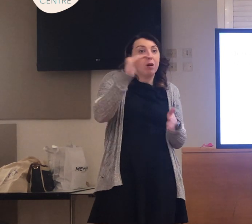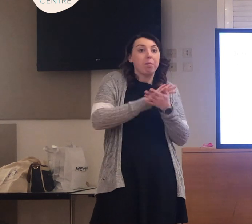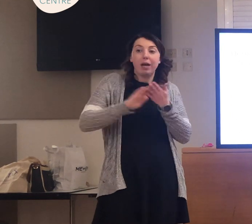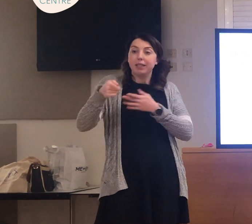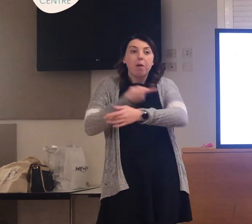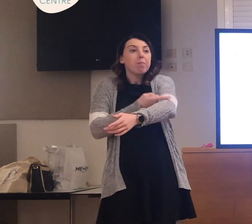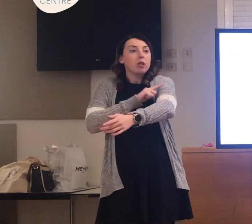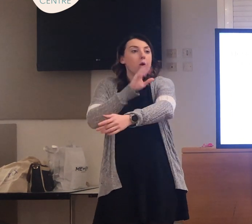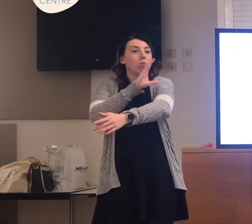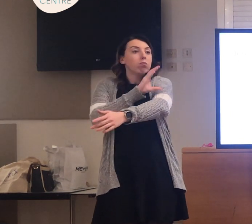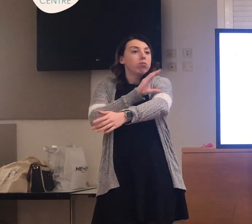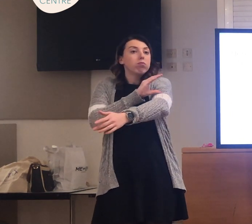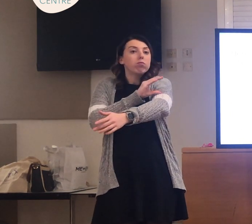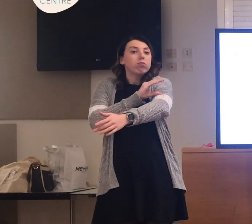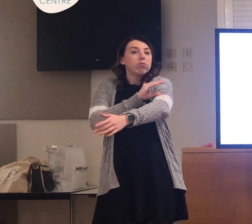tissue.